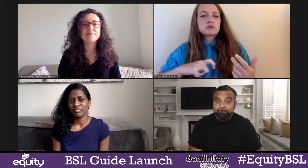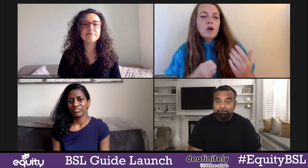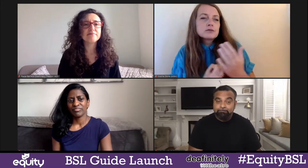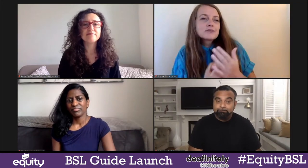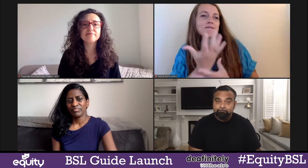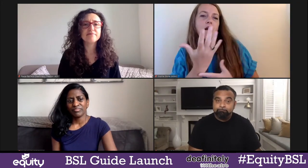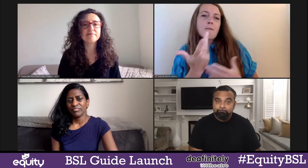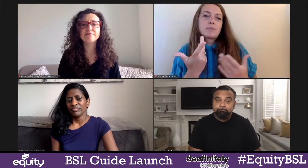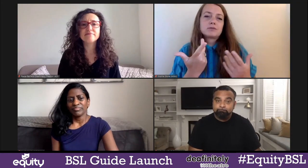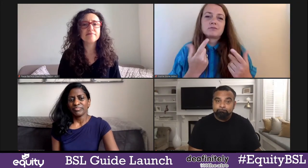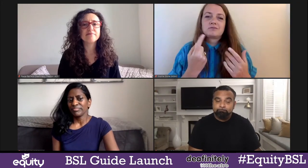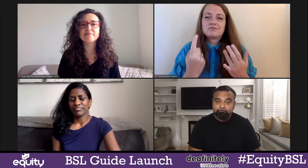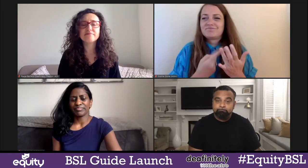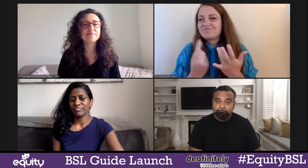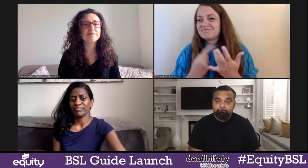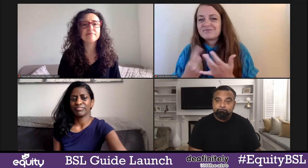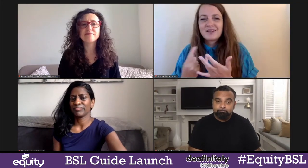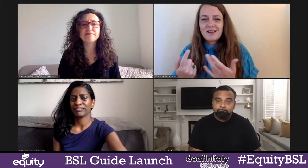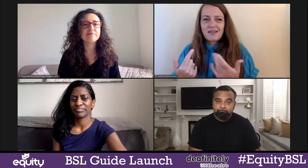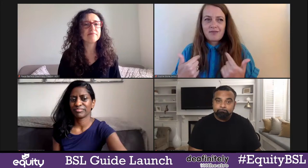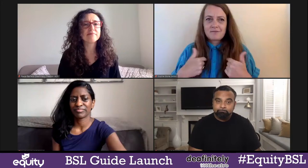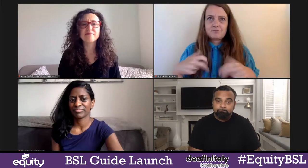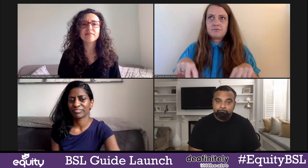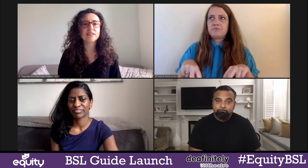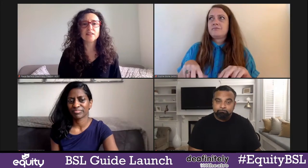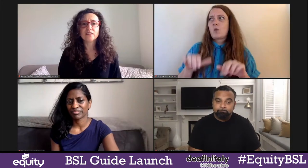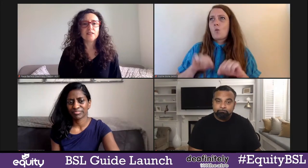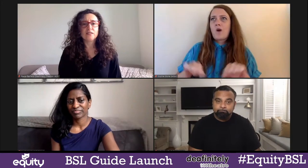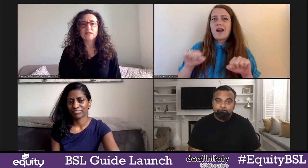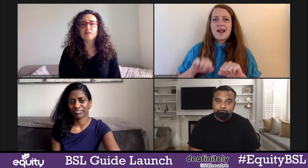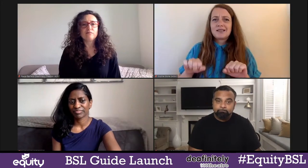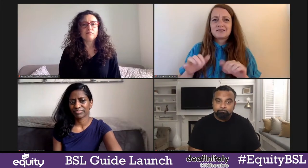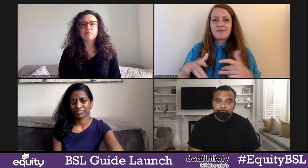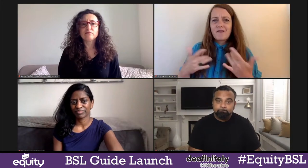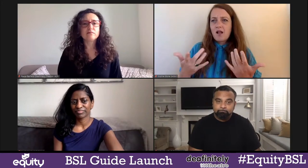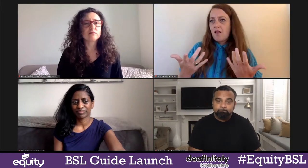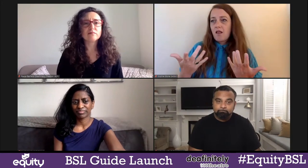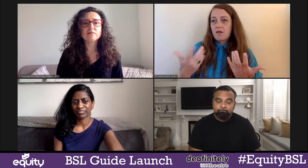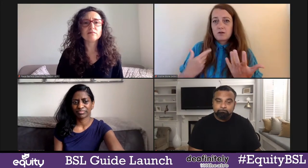there and wait. So there's nothing about character development. It's just about